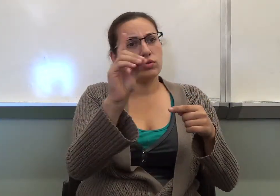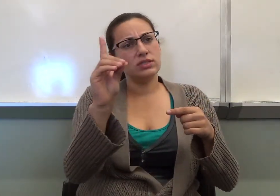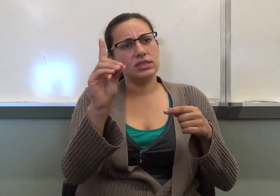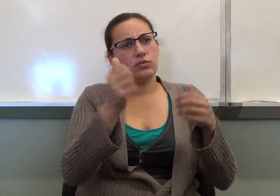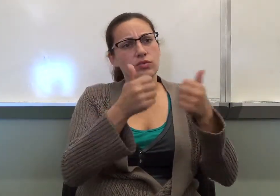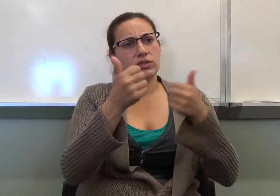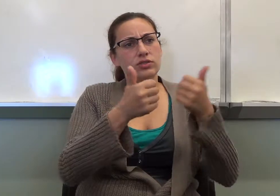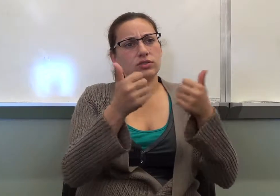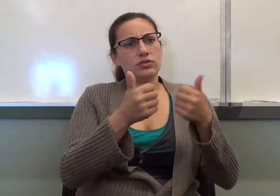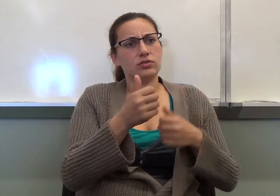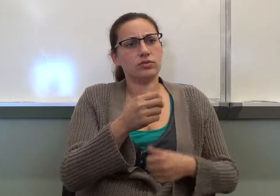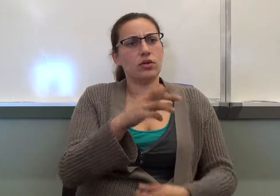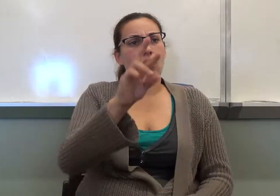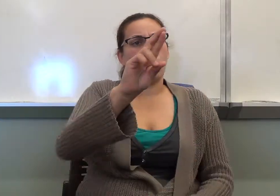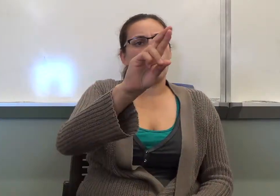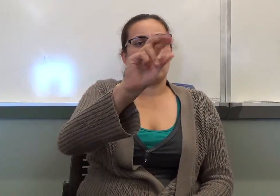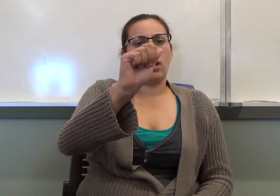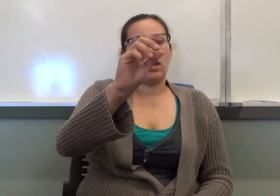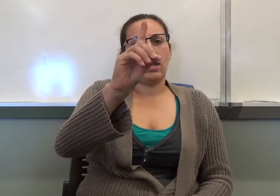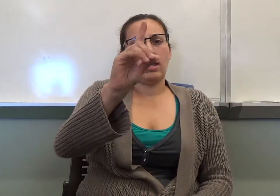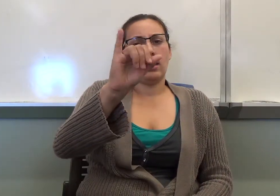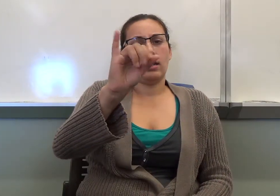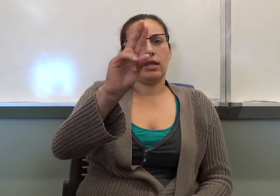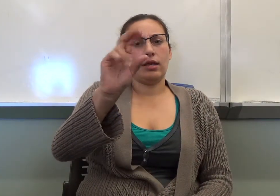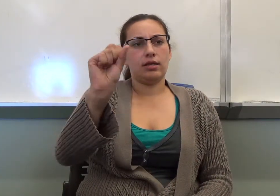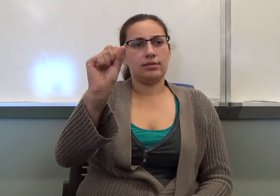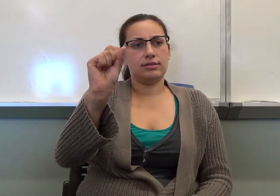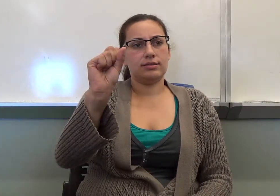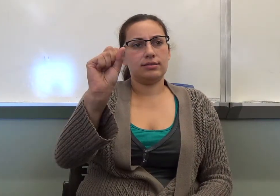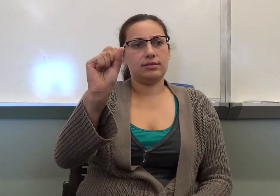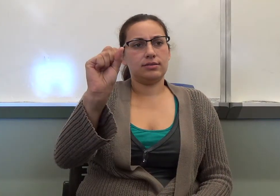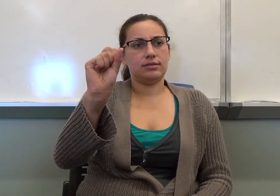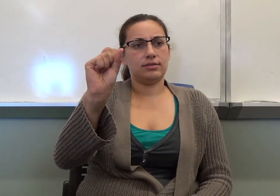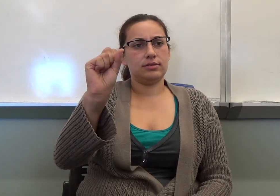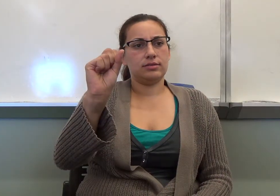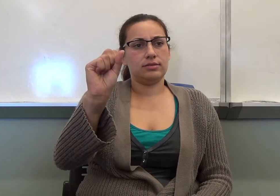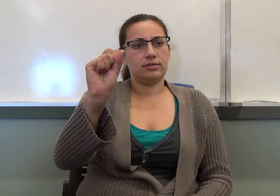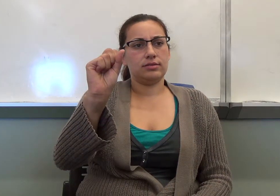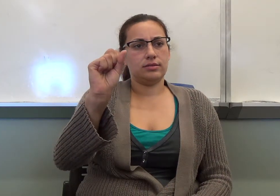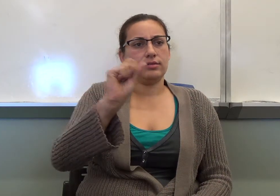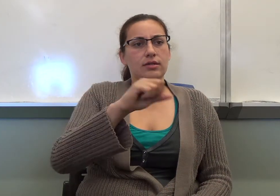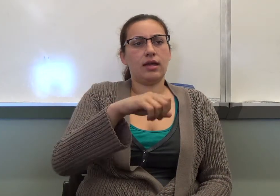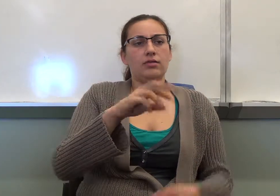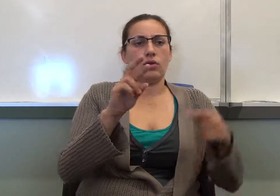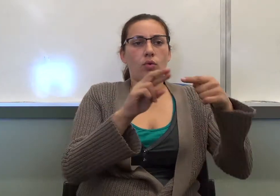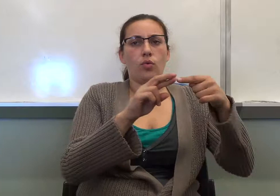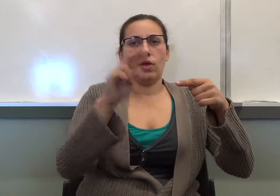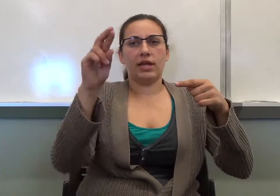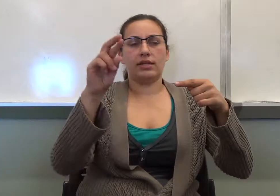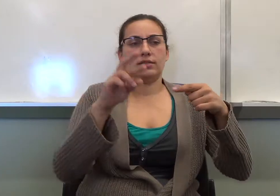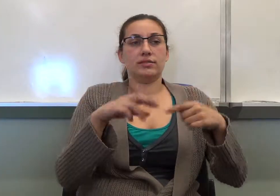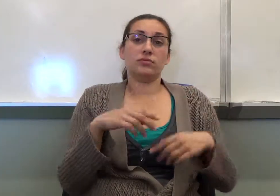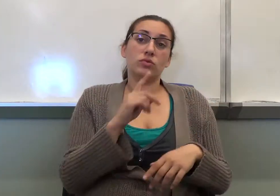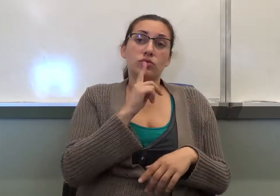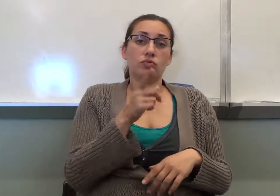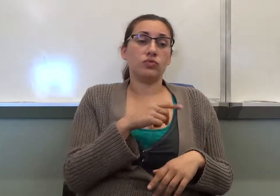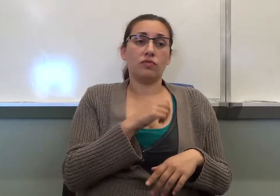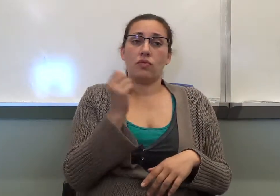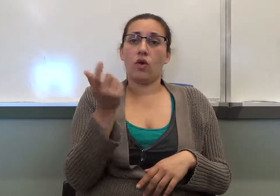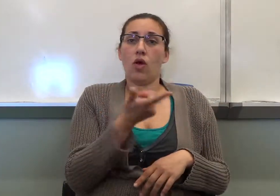irrational number. Now this is true for all circles, this formula, which means the following thing. It